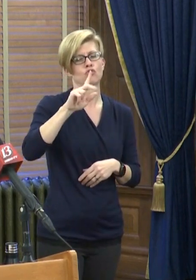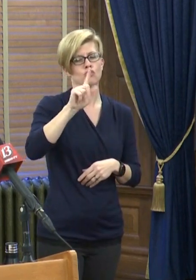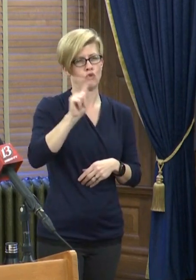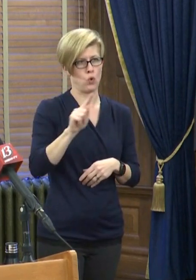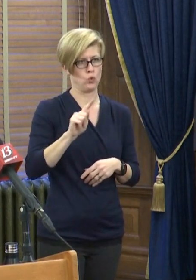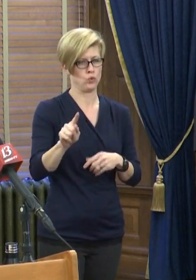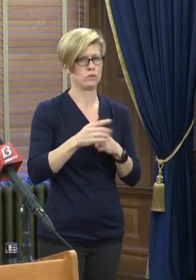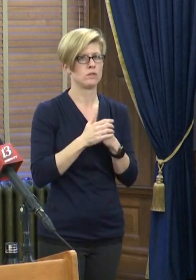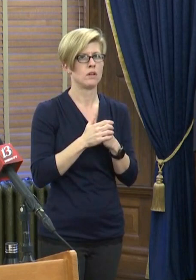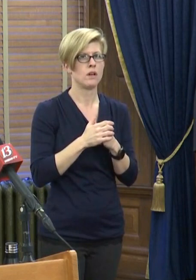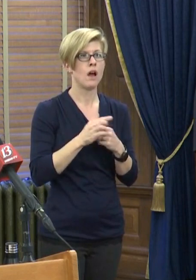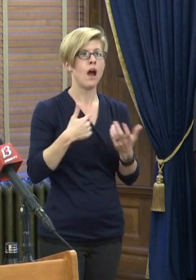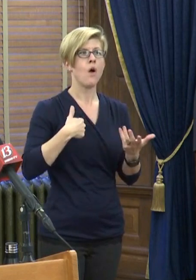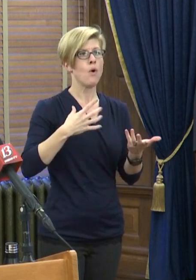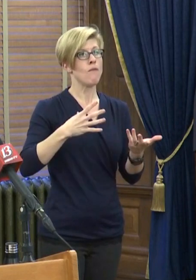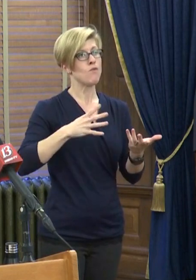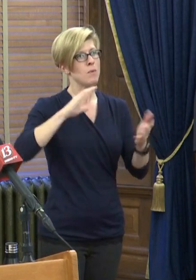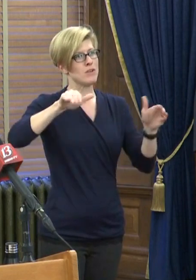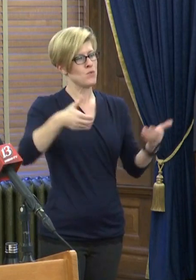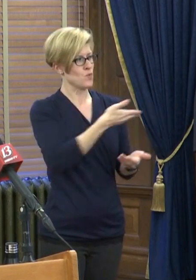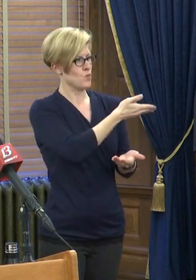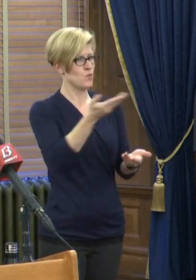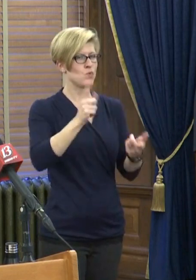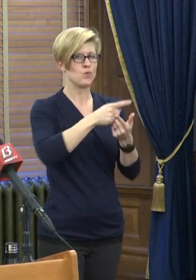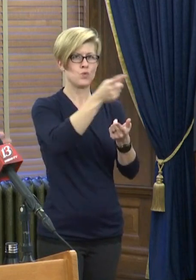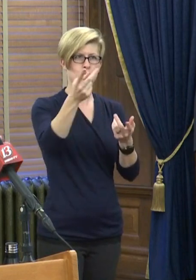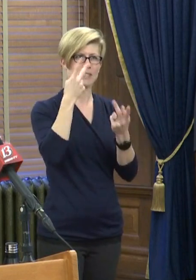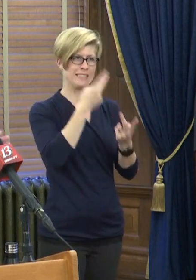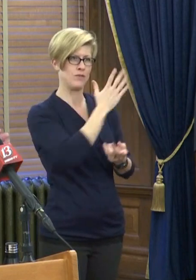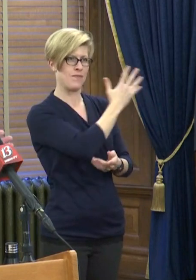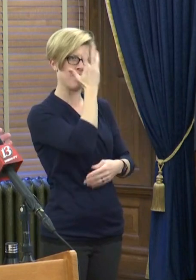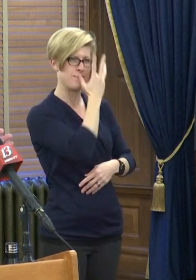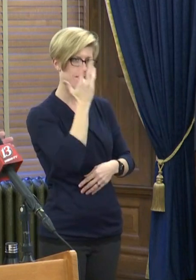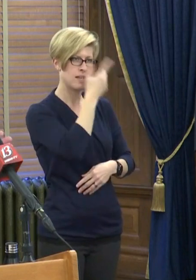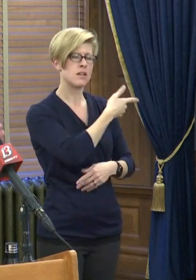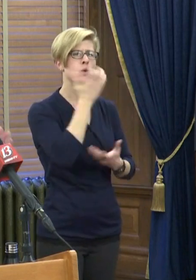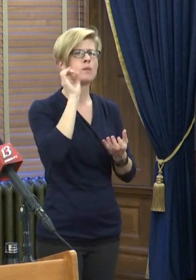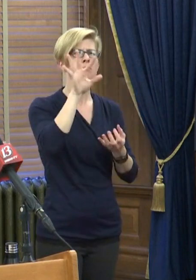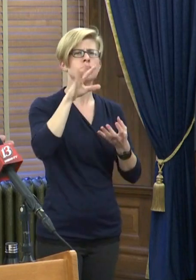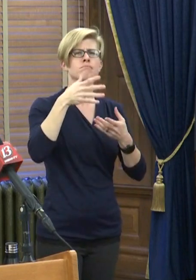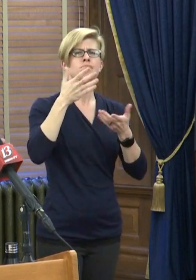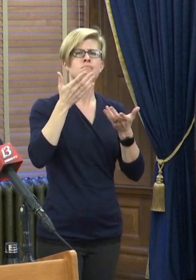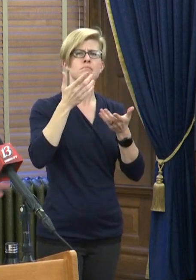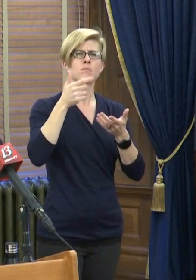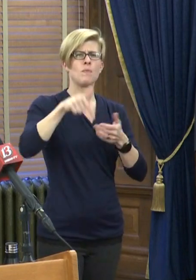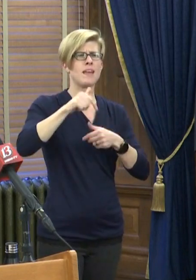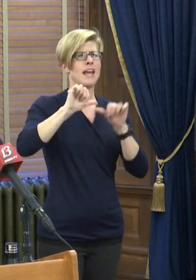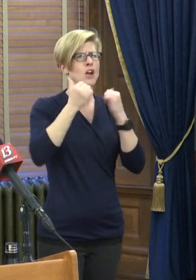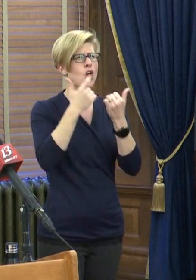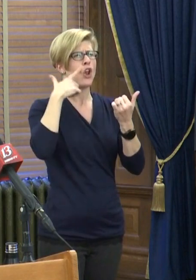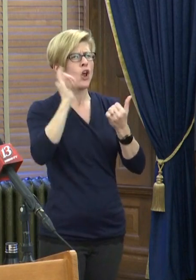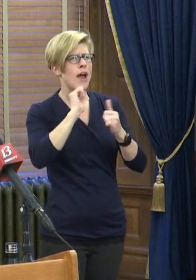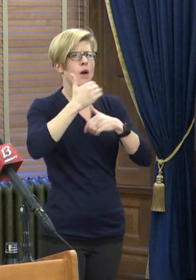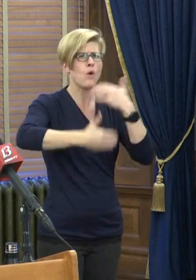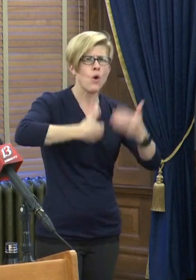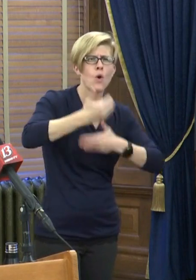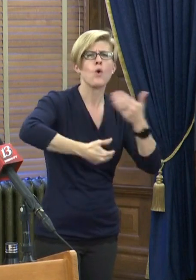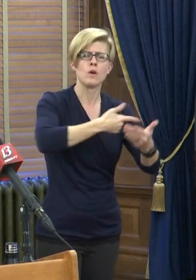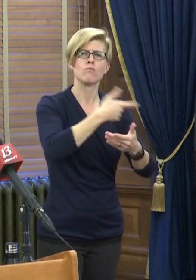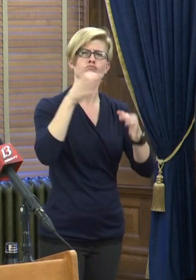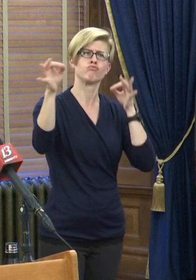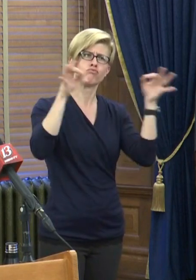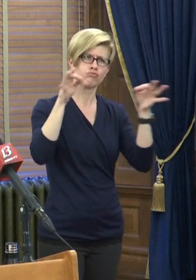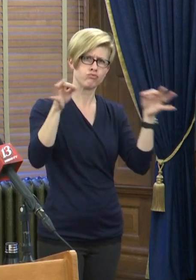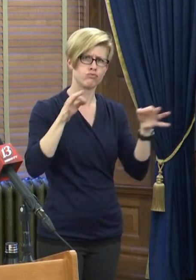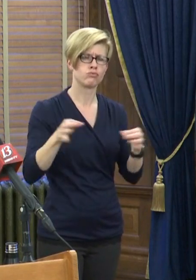to formally introduce her to Kansans and have her provide her analysis of where the agency is right now